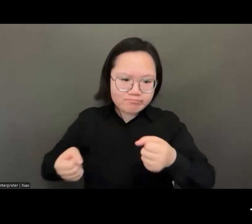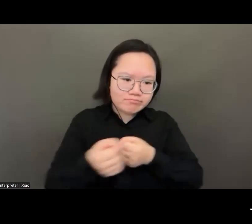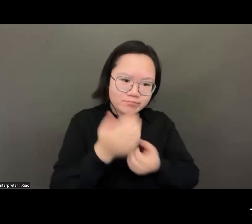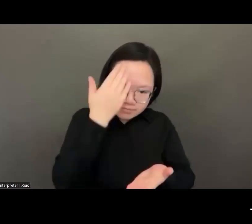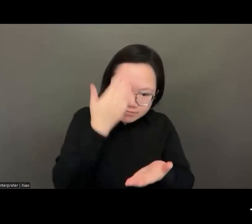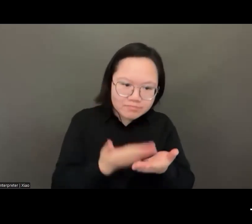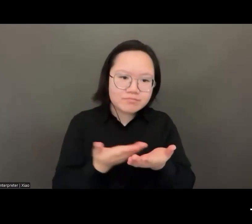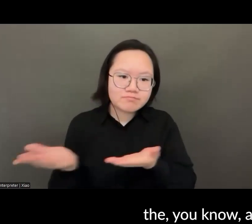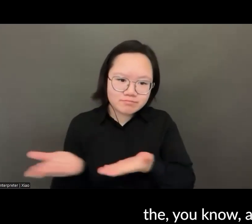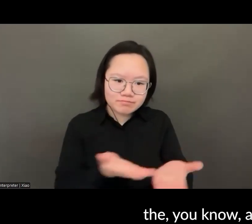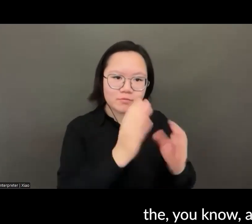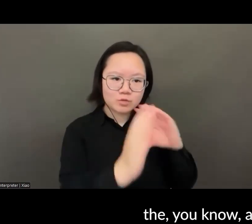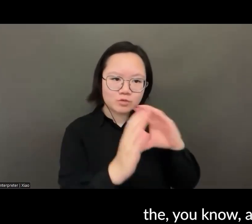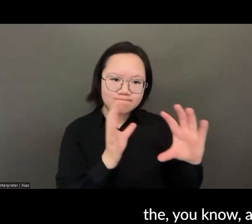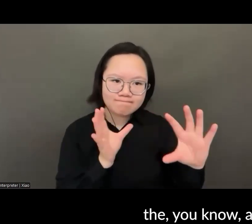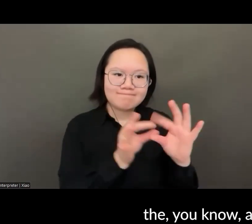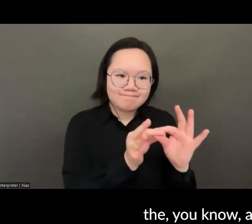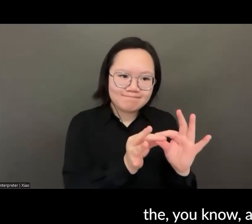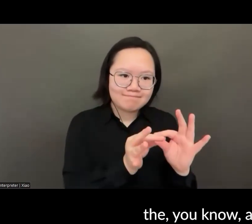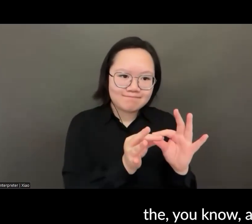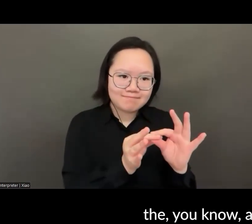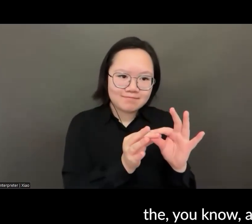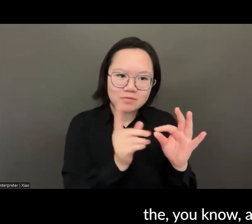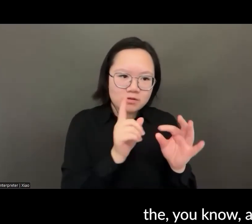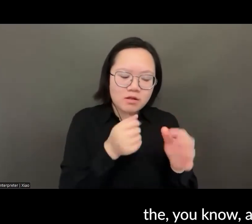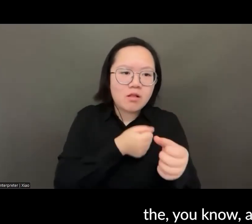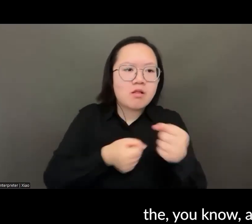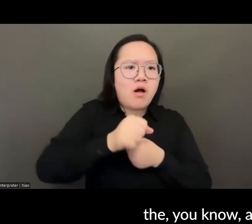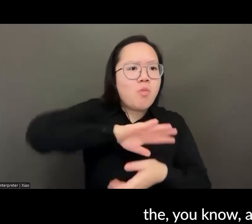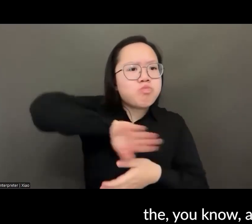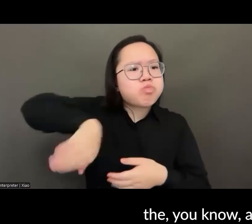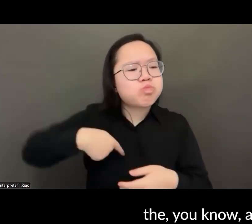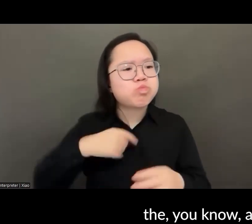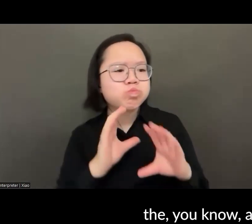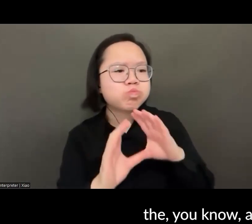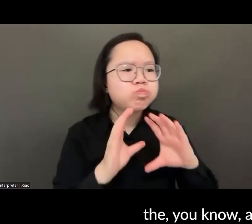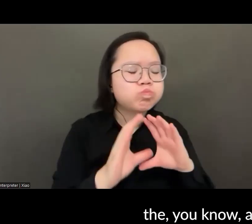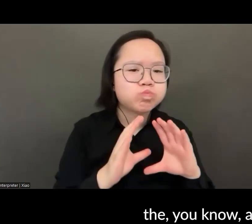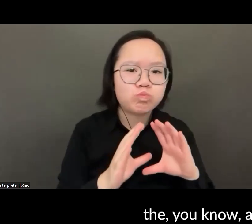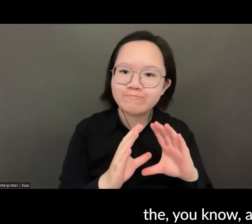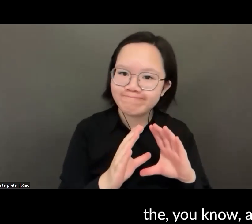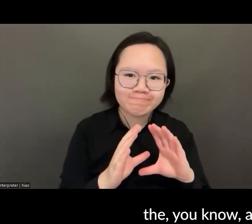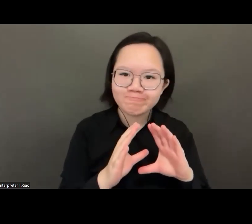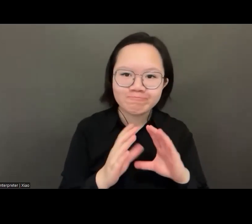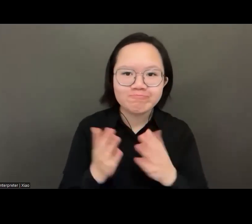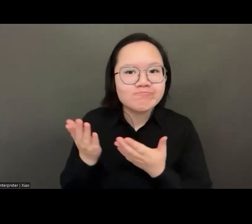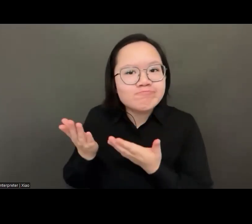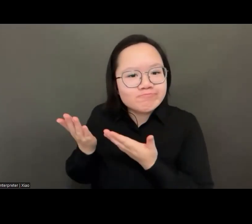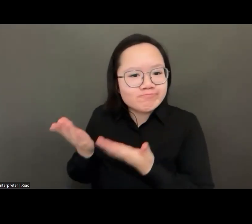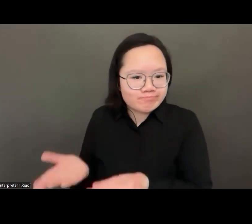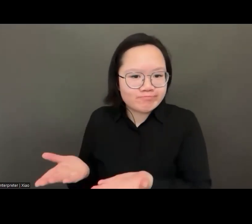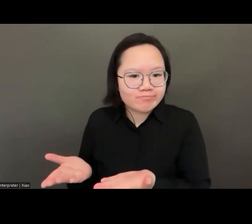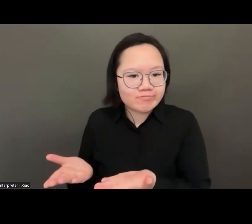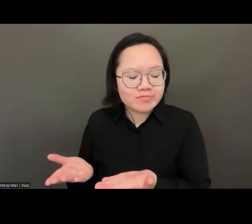given the opportunity to get the access to the information, to access to entertainment and everything, making